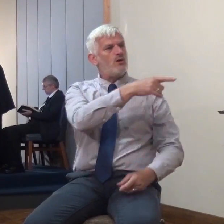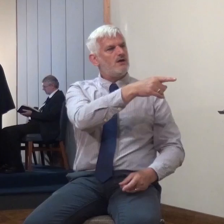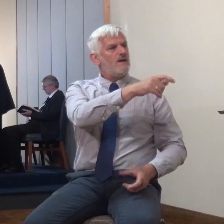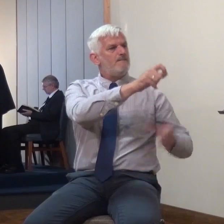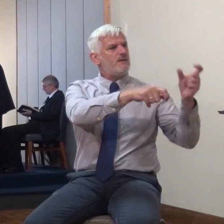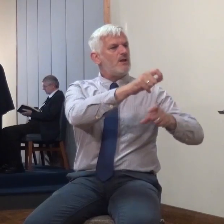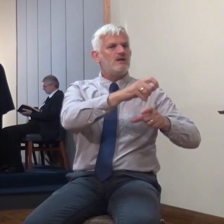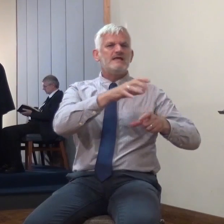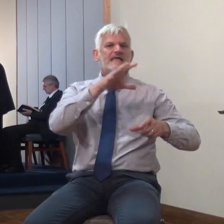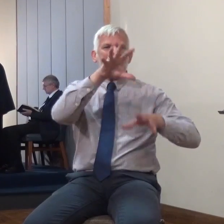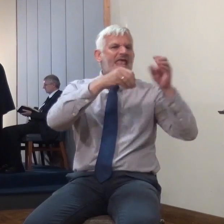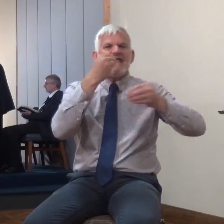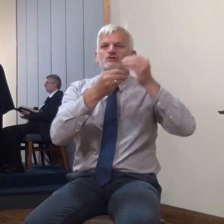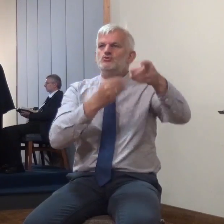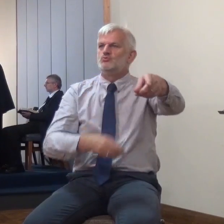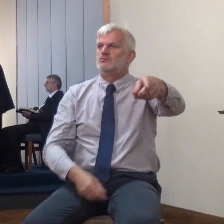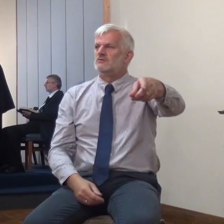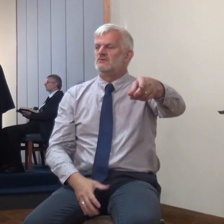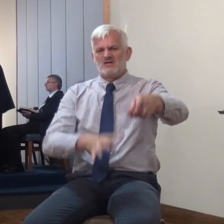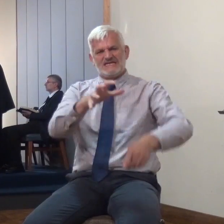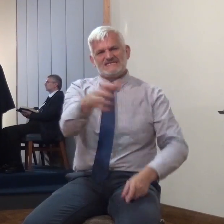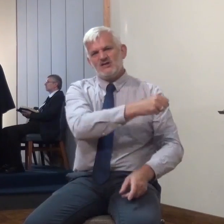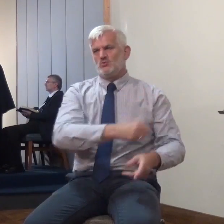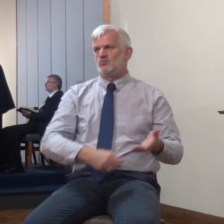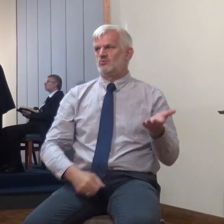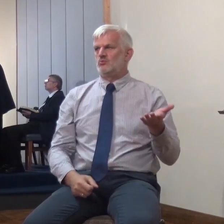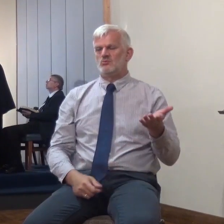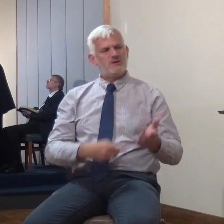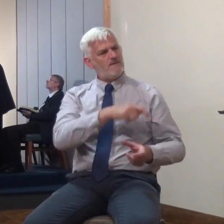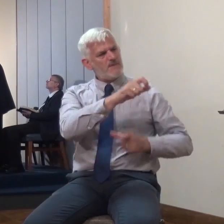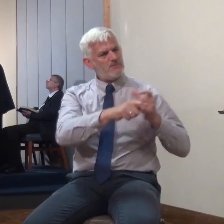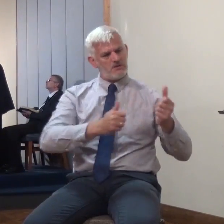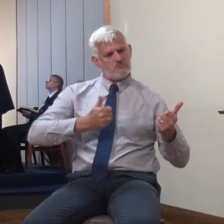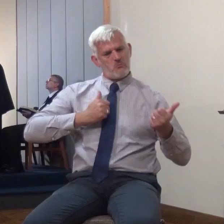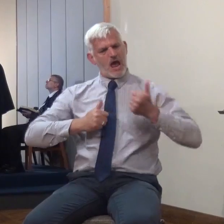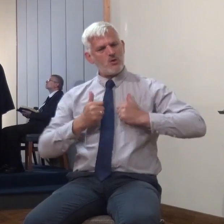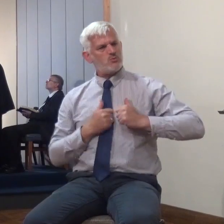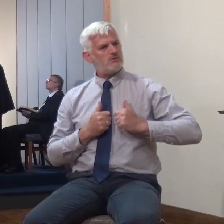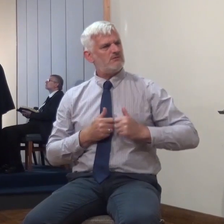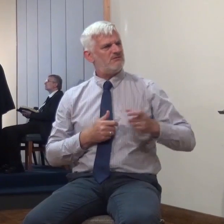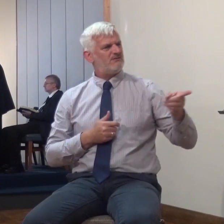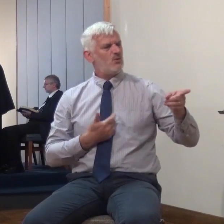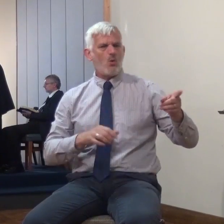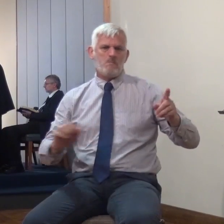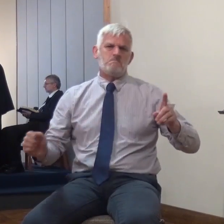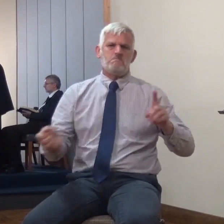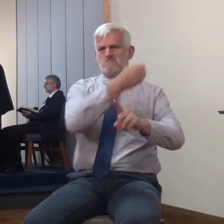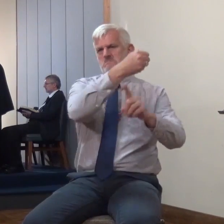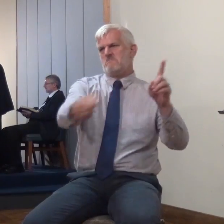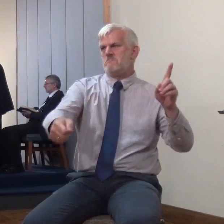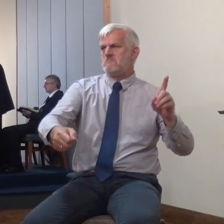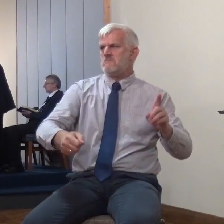a man take of you, if a man exalt himself, if a man smite you on the